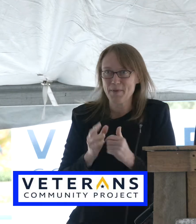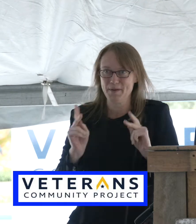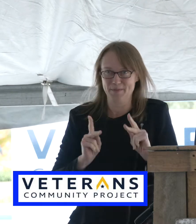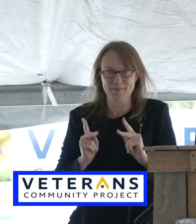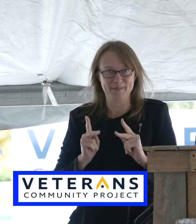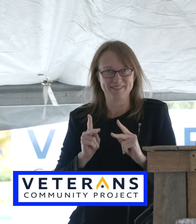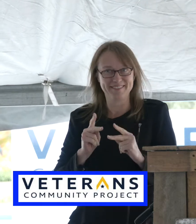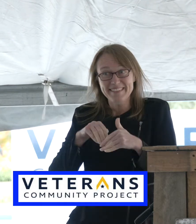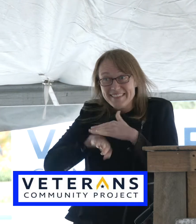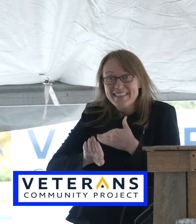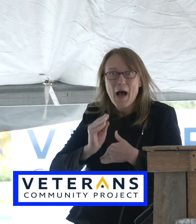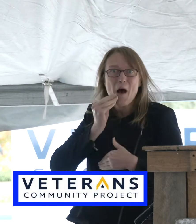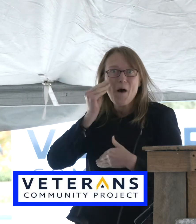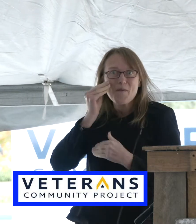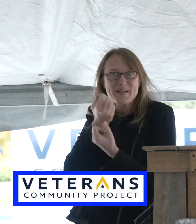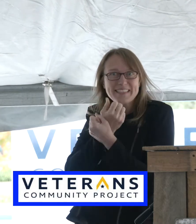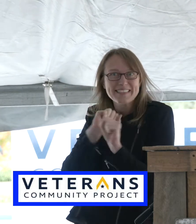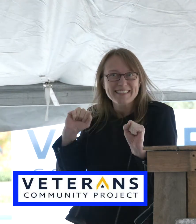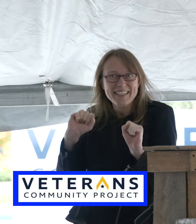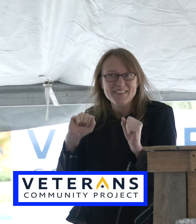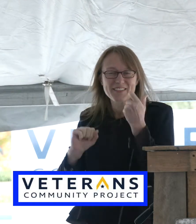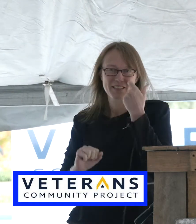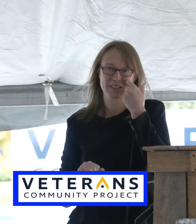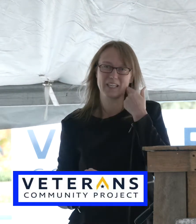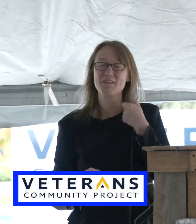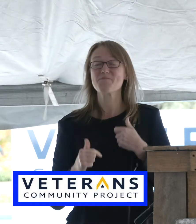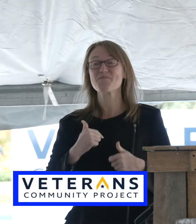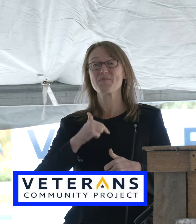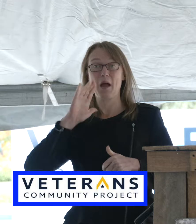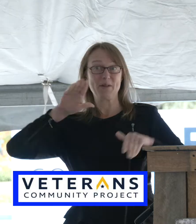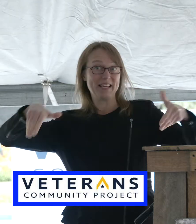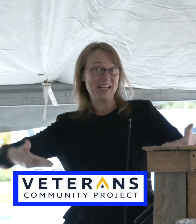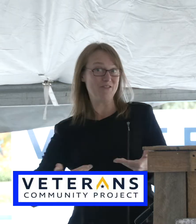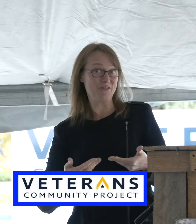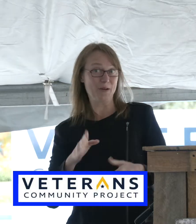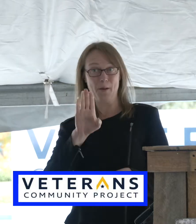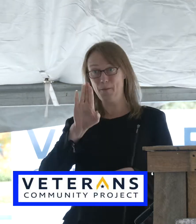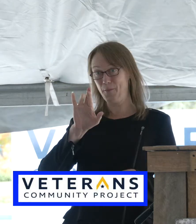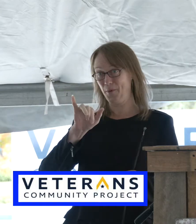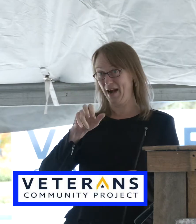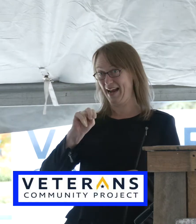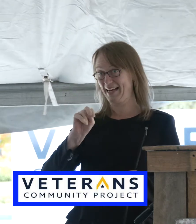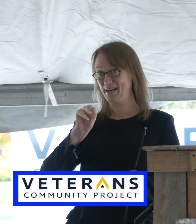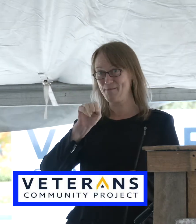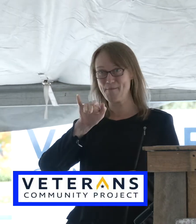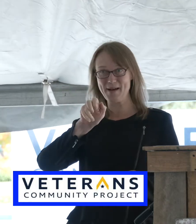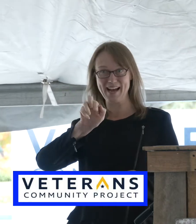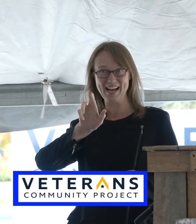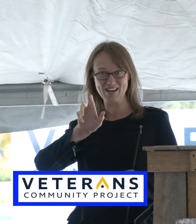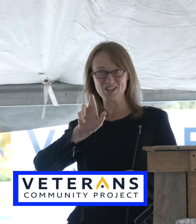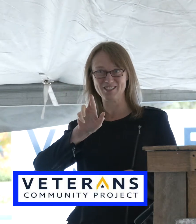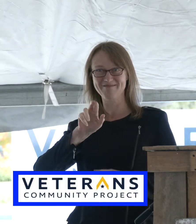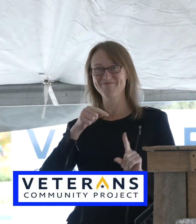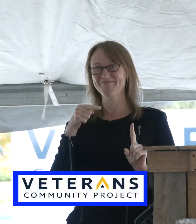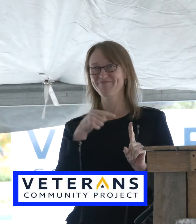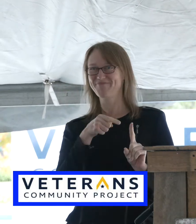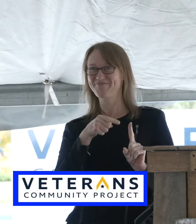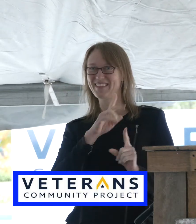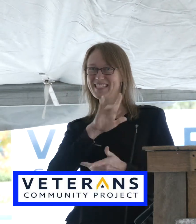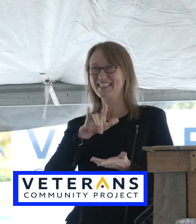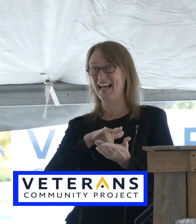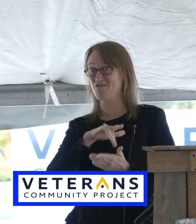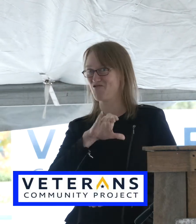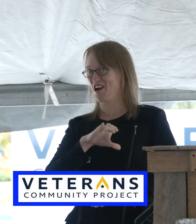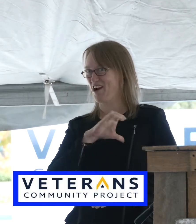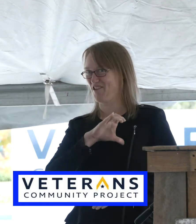to introduce somebody here. I'm going to bring up Brian Meyer. Brian is going to give you, he's the central character in the story I just told you, and he is going to give you sort of the origin